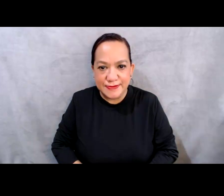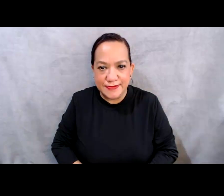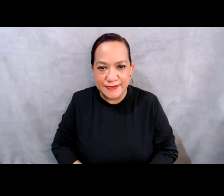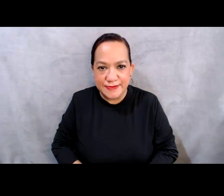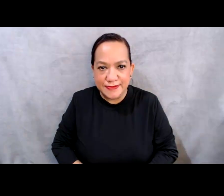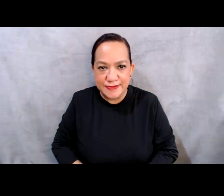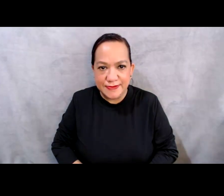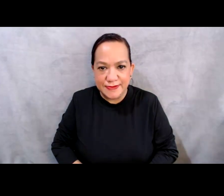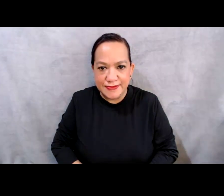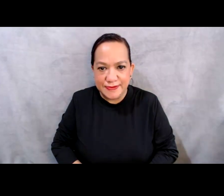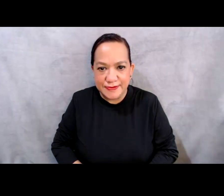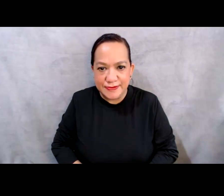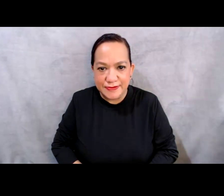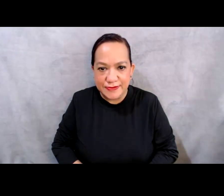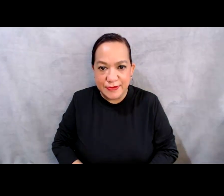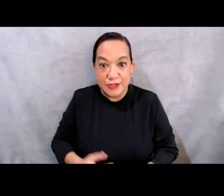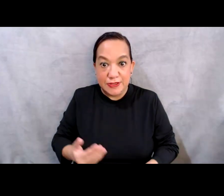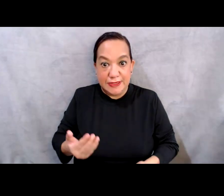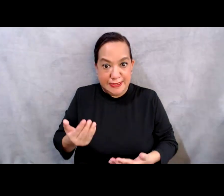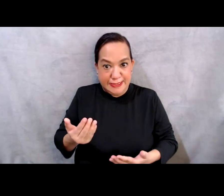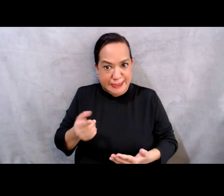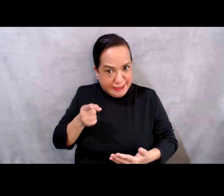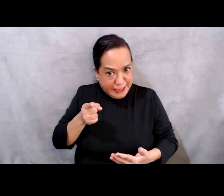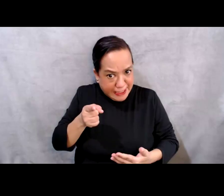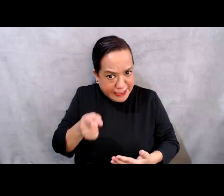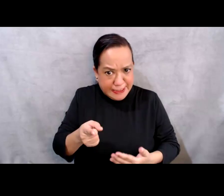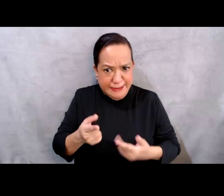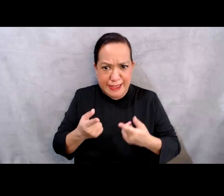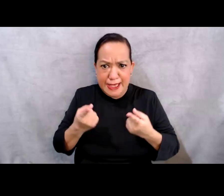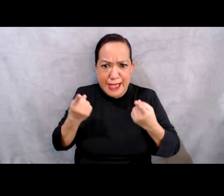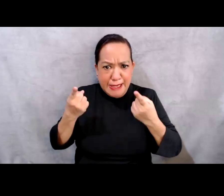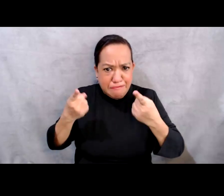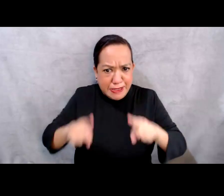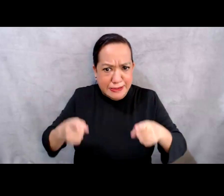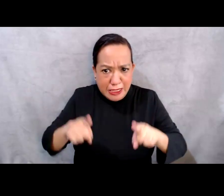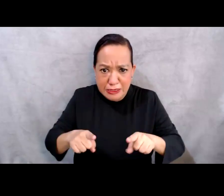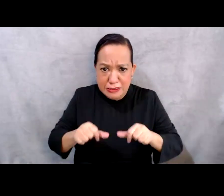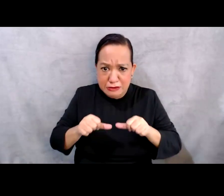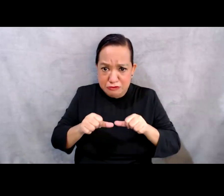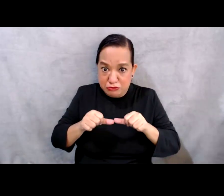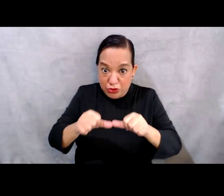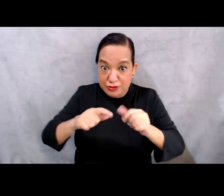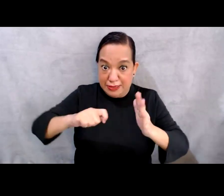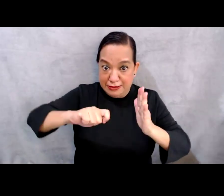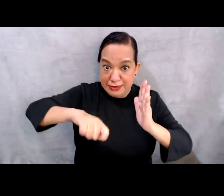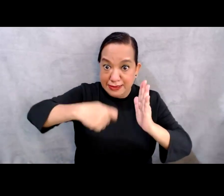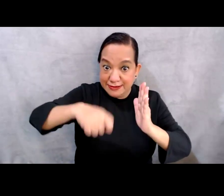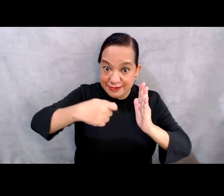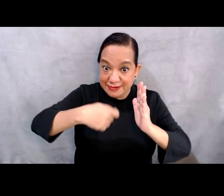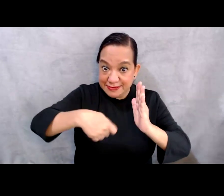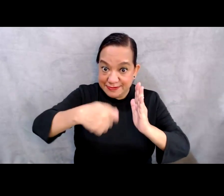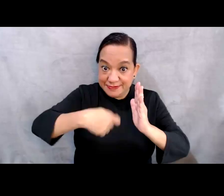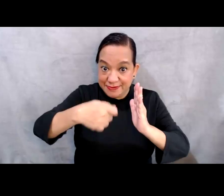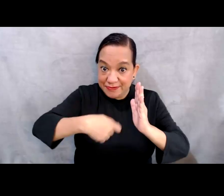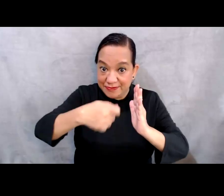knowing that the same thing happening across the project, the problem solving unit just solves the problems of